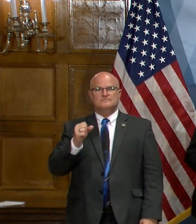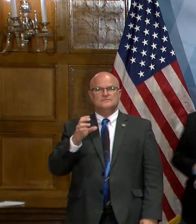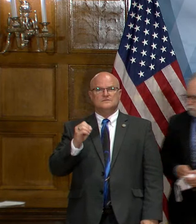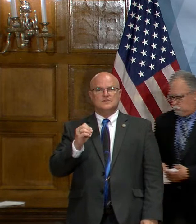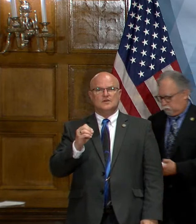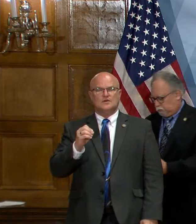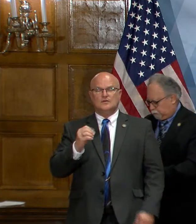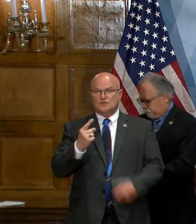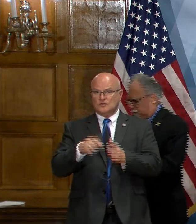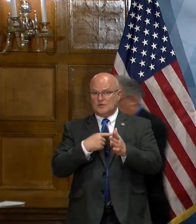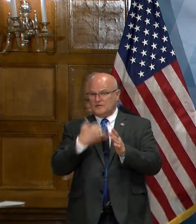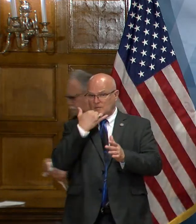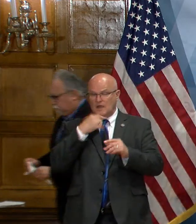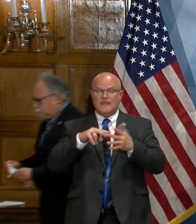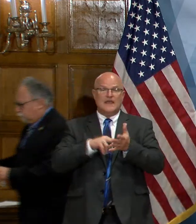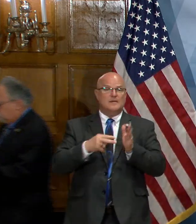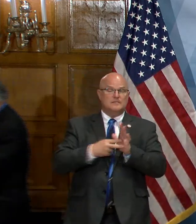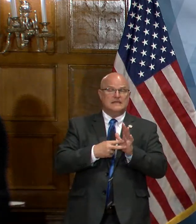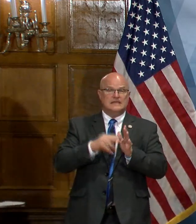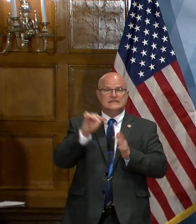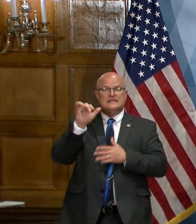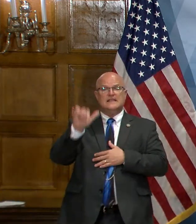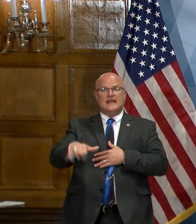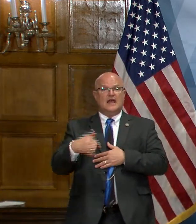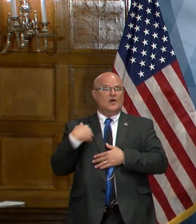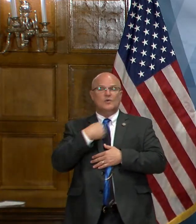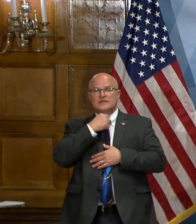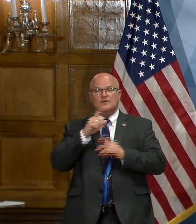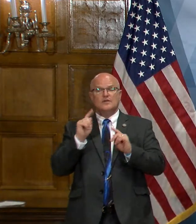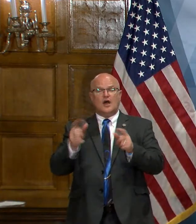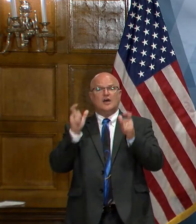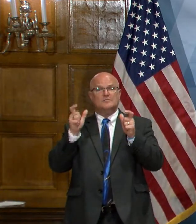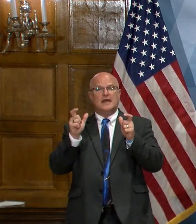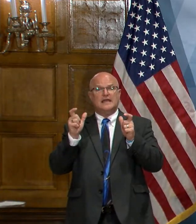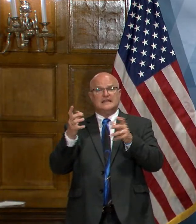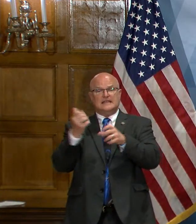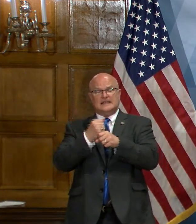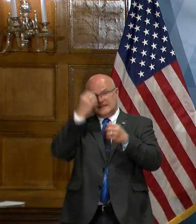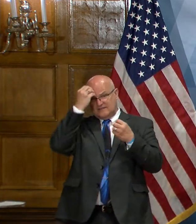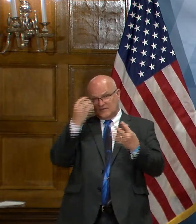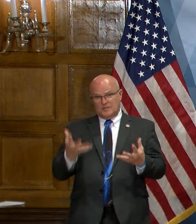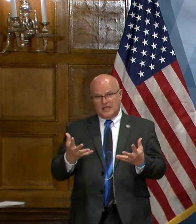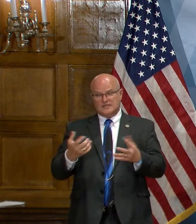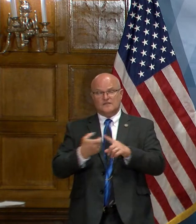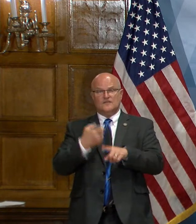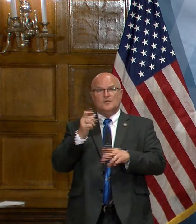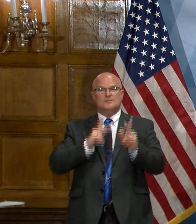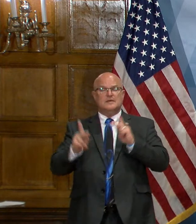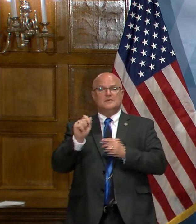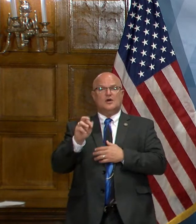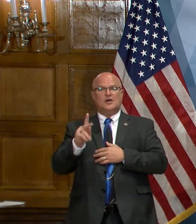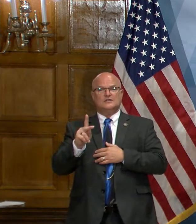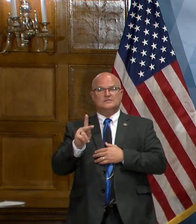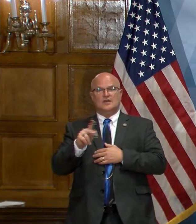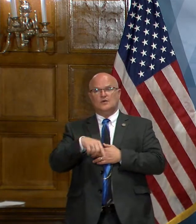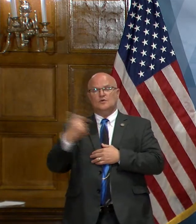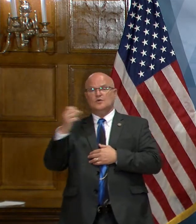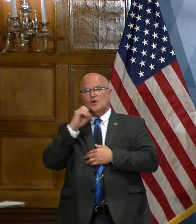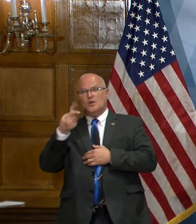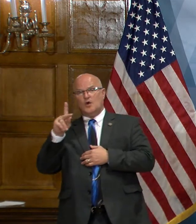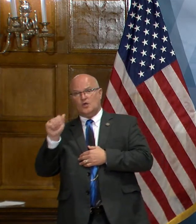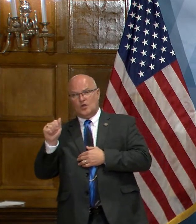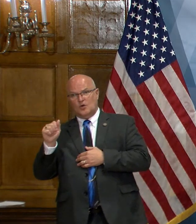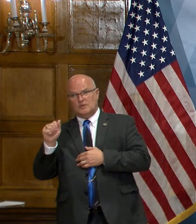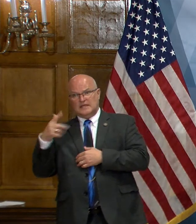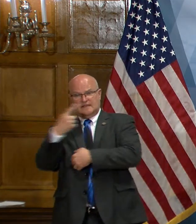So correct me if I'm wrong, but that means that we don't automatically get the information if our Arkansan goes to Oklahoma or to